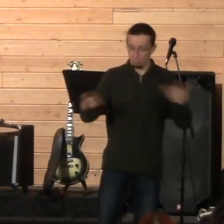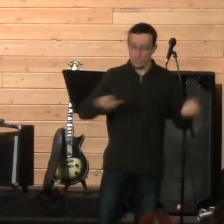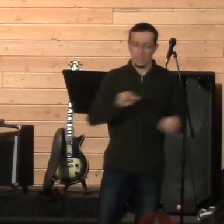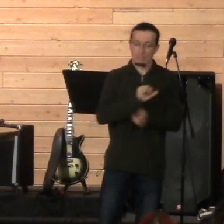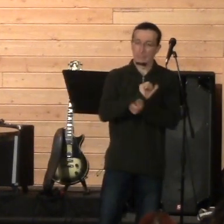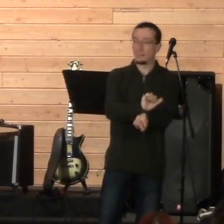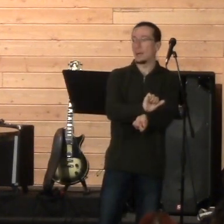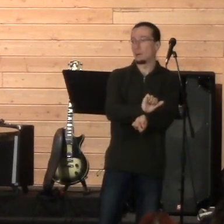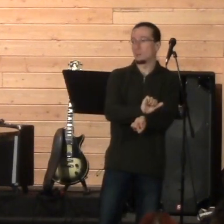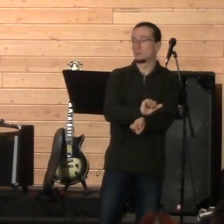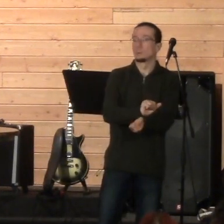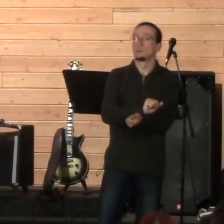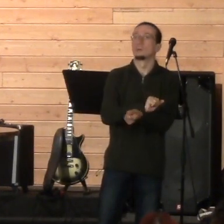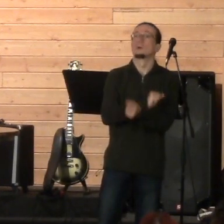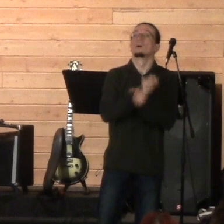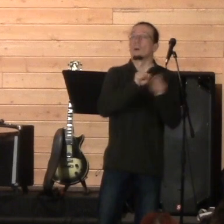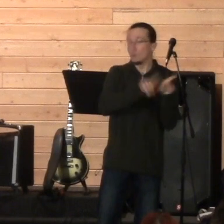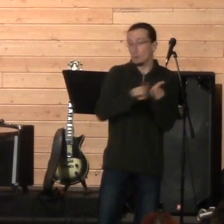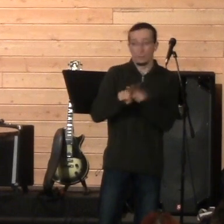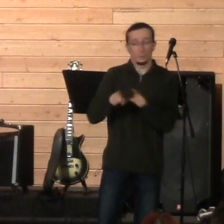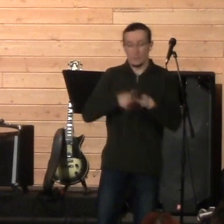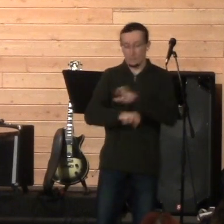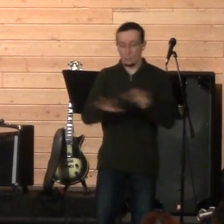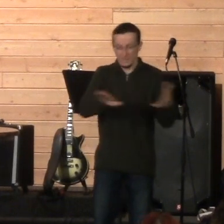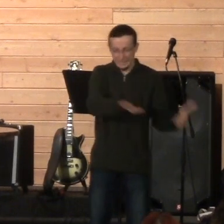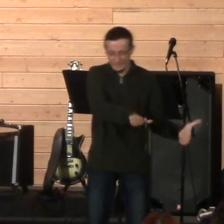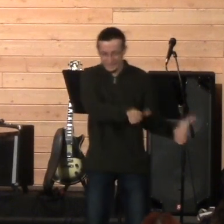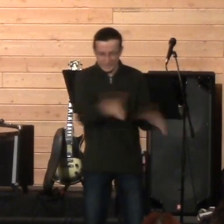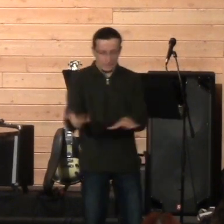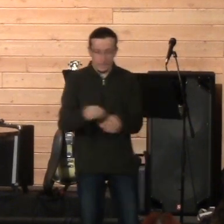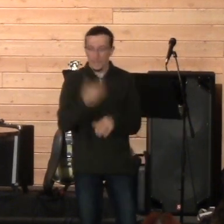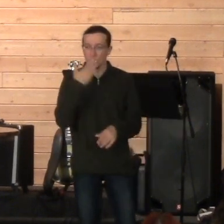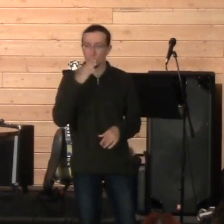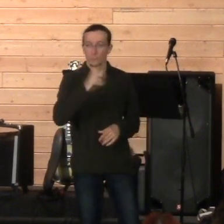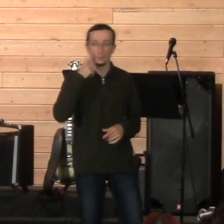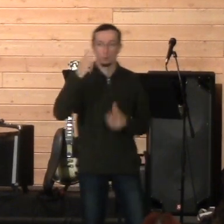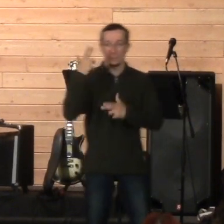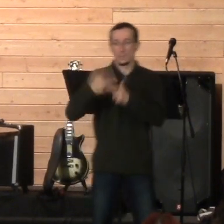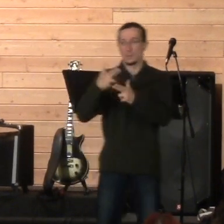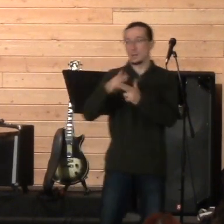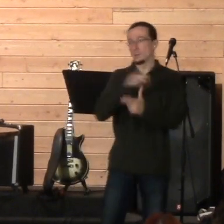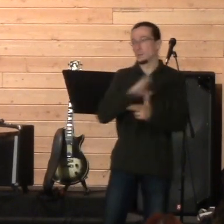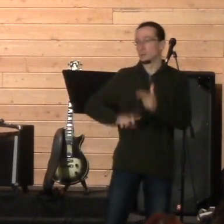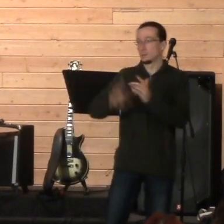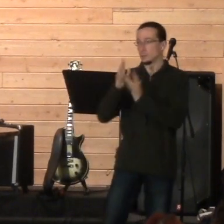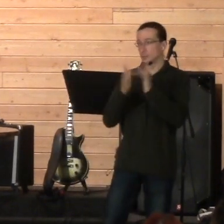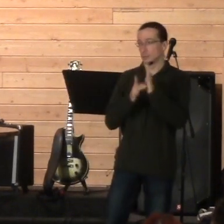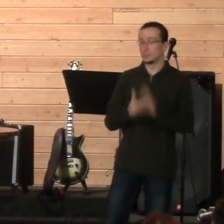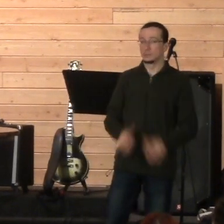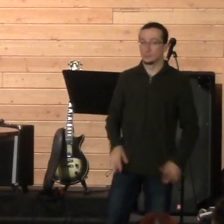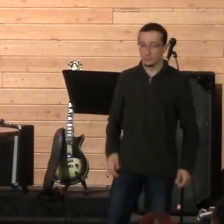bound, but also to die in Jerusalem for the name of the Lord Jesus.